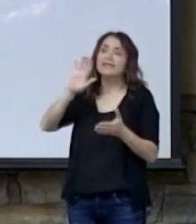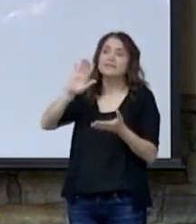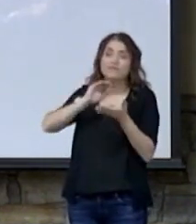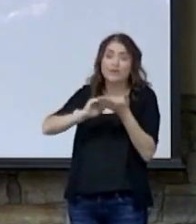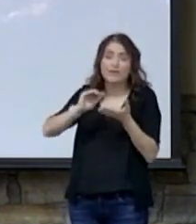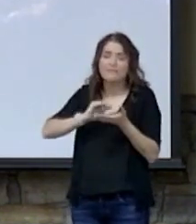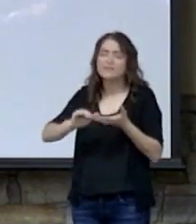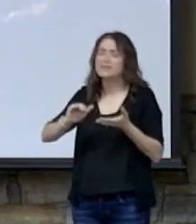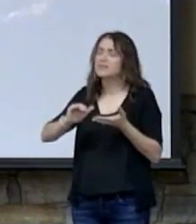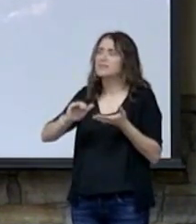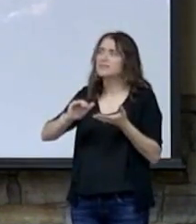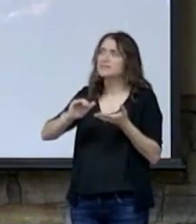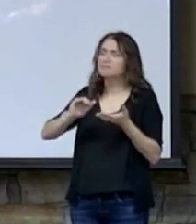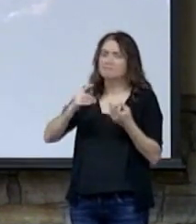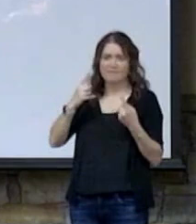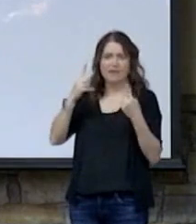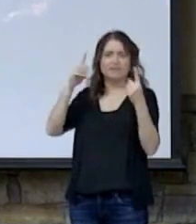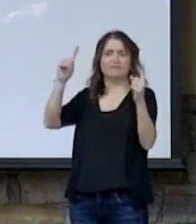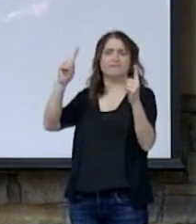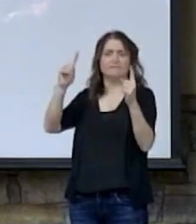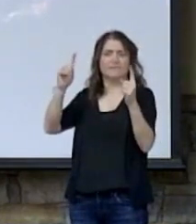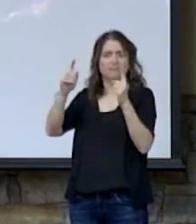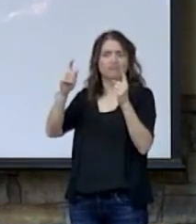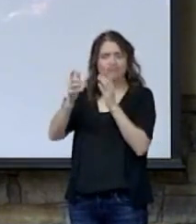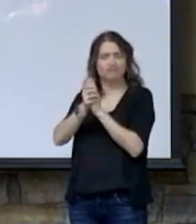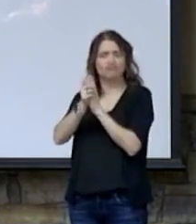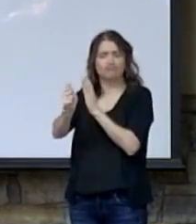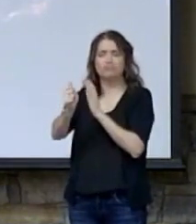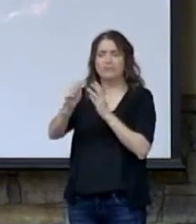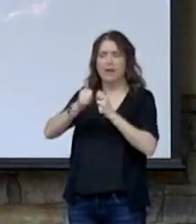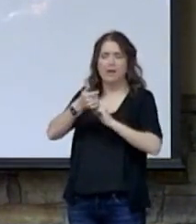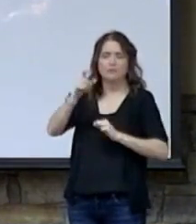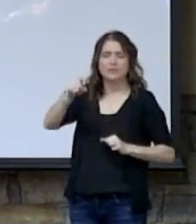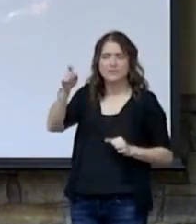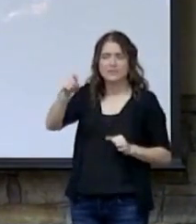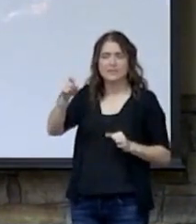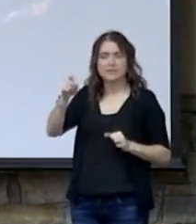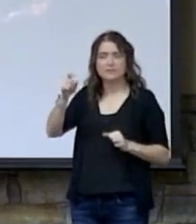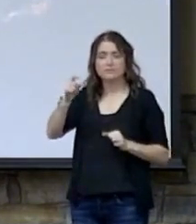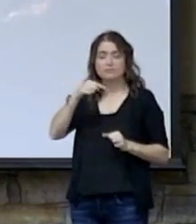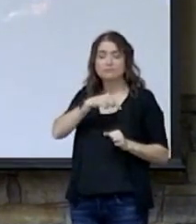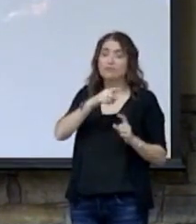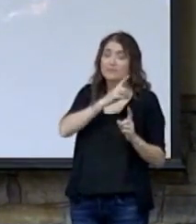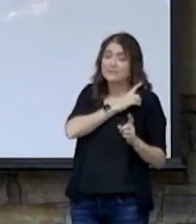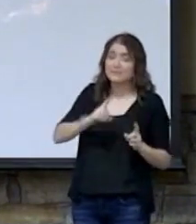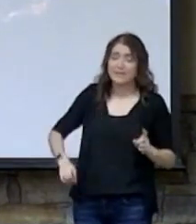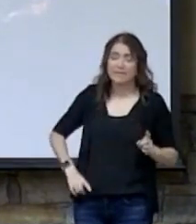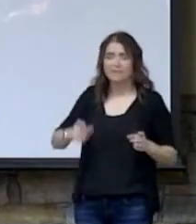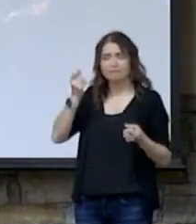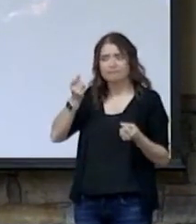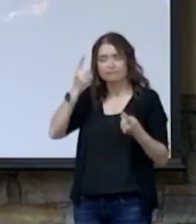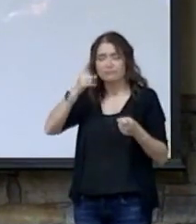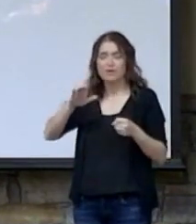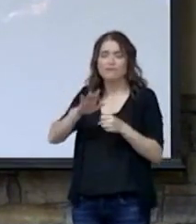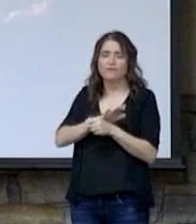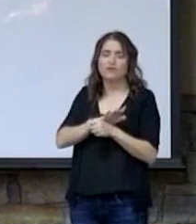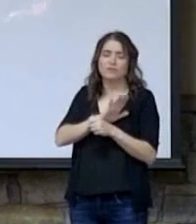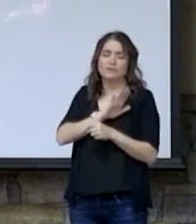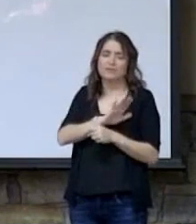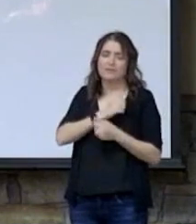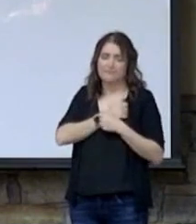in every way it needs to be in order for David to fully comprehend and understand God's love for